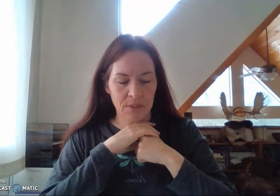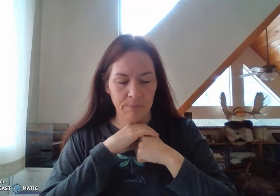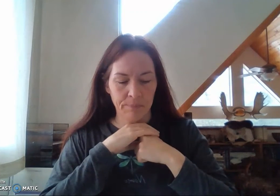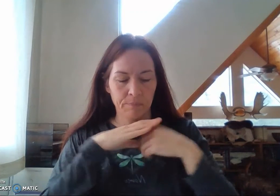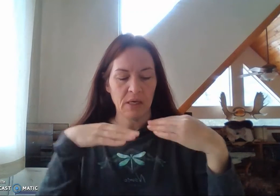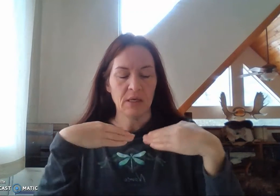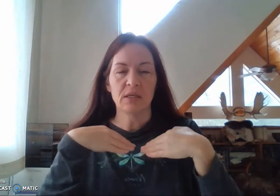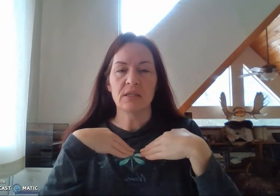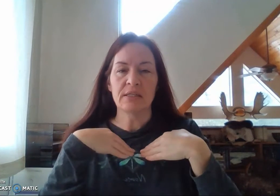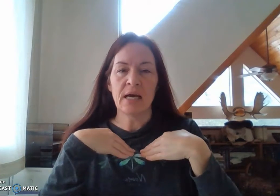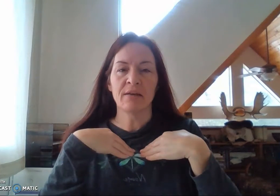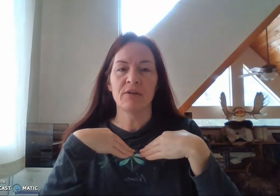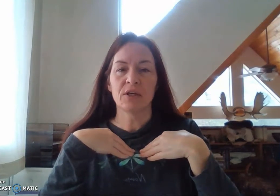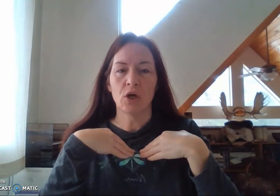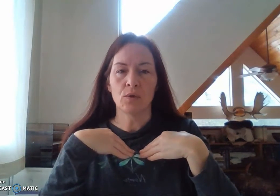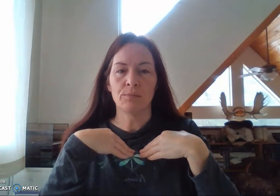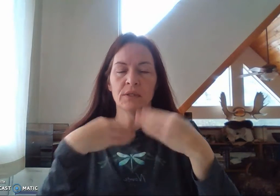Thumbs up. Dive home.